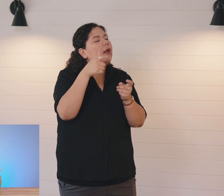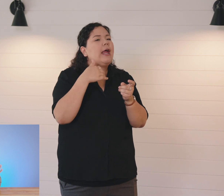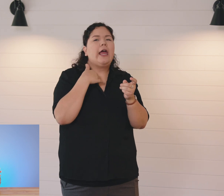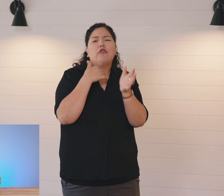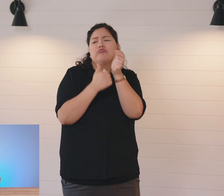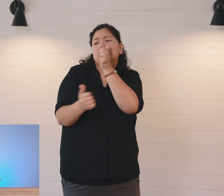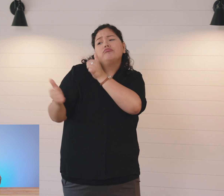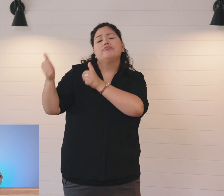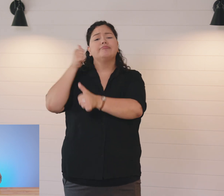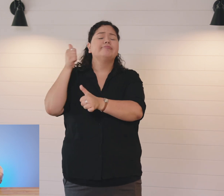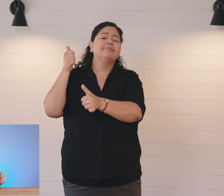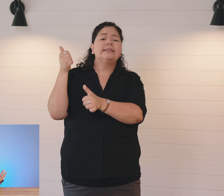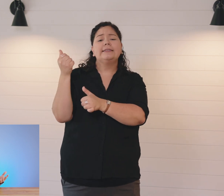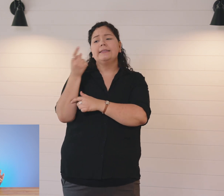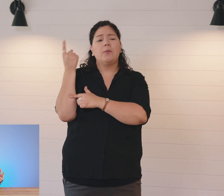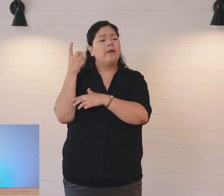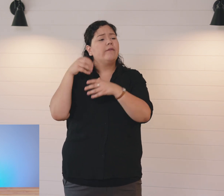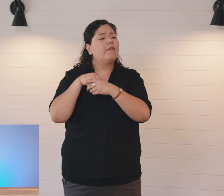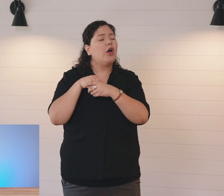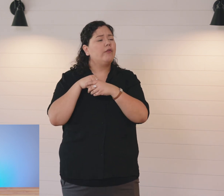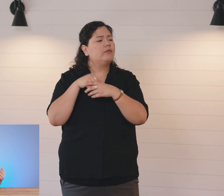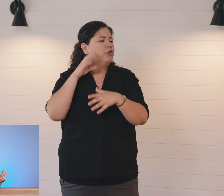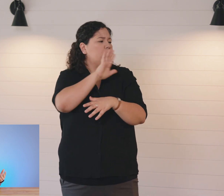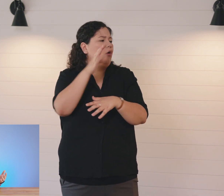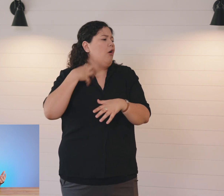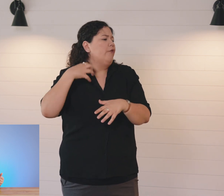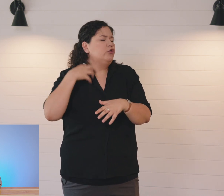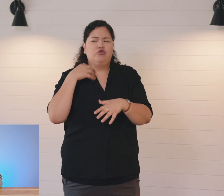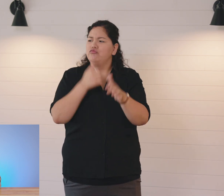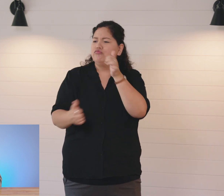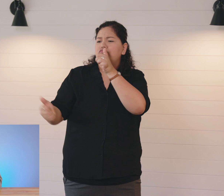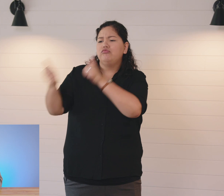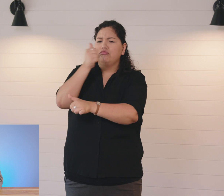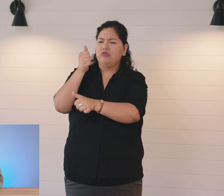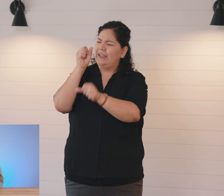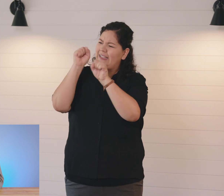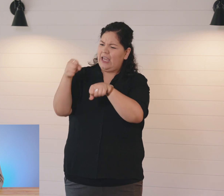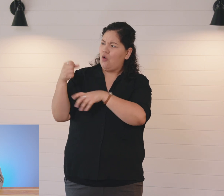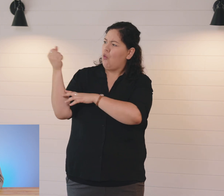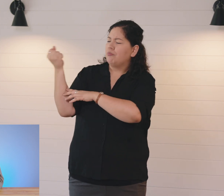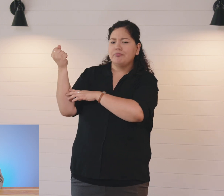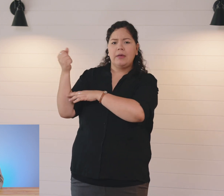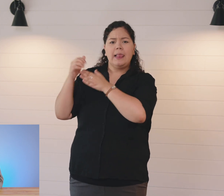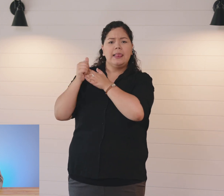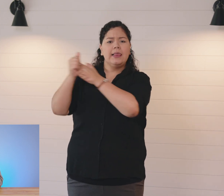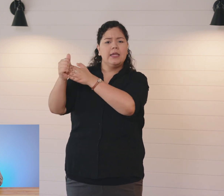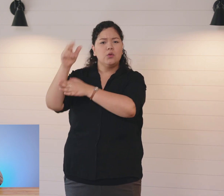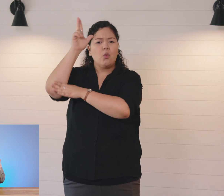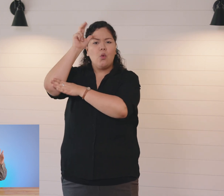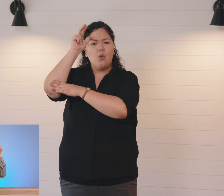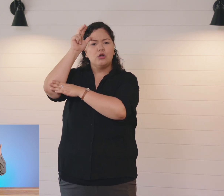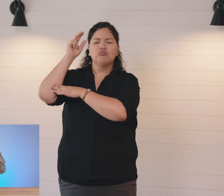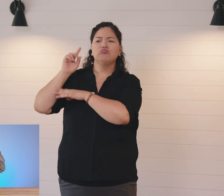most noble princes, one of the most highest ranking officers anywhere in the kingdom, and you should have them hold the reins of that horse and